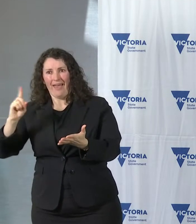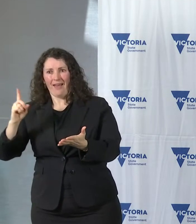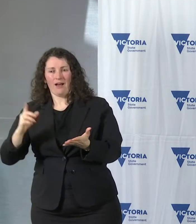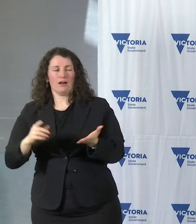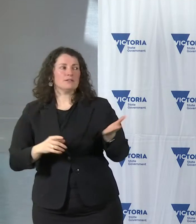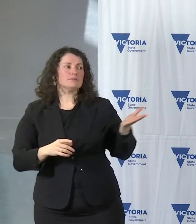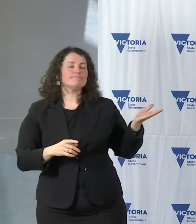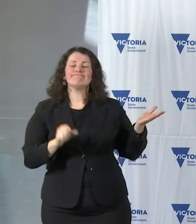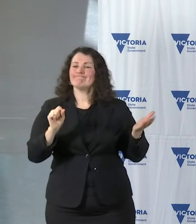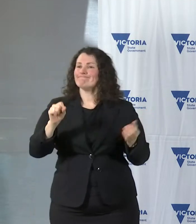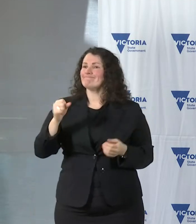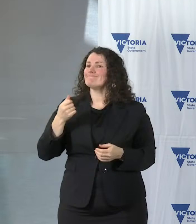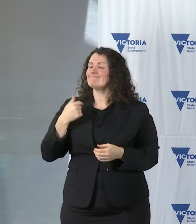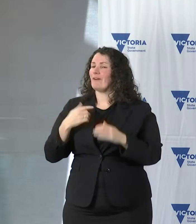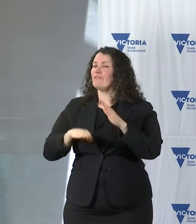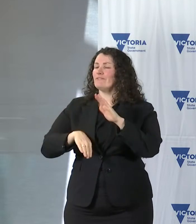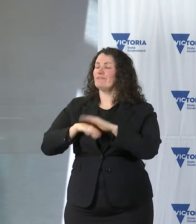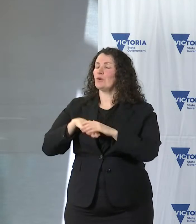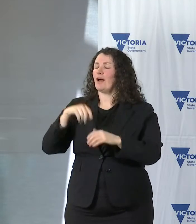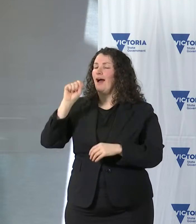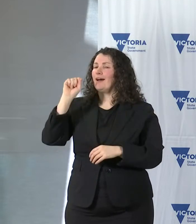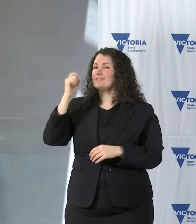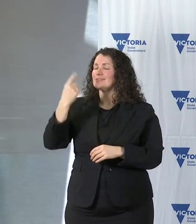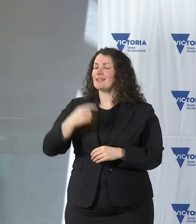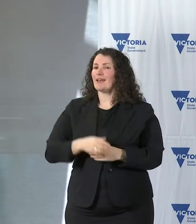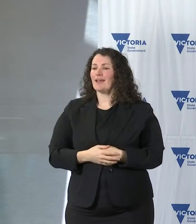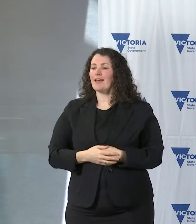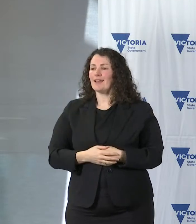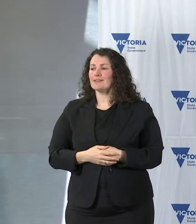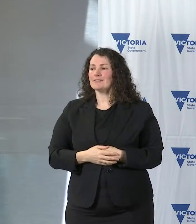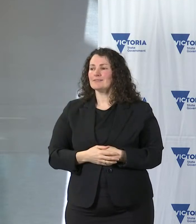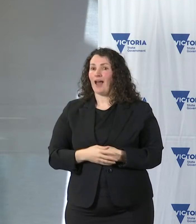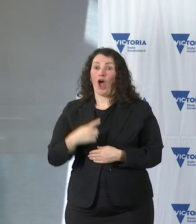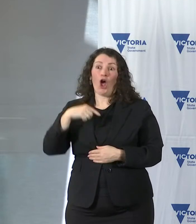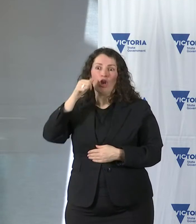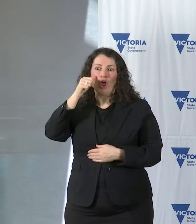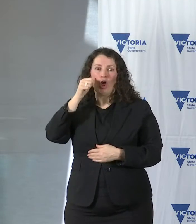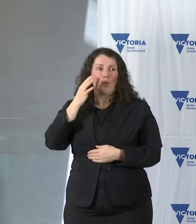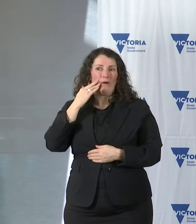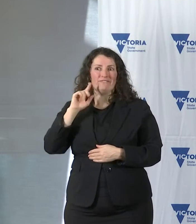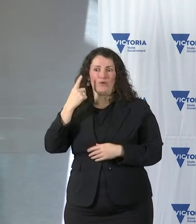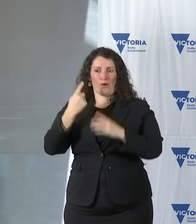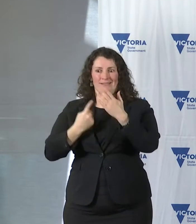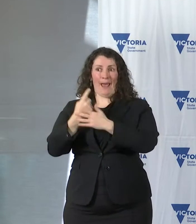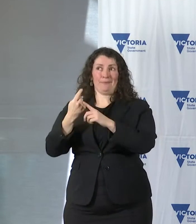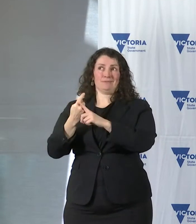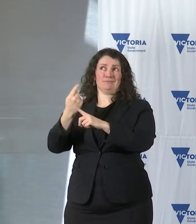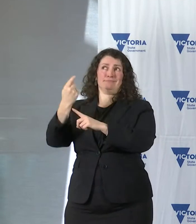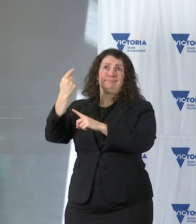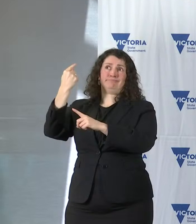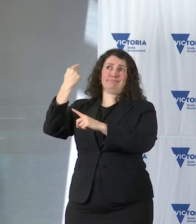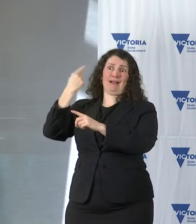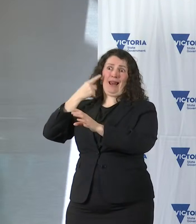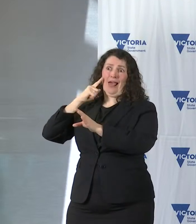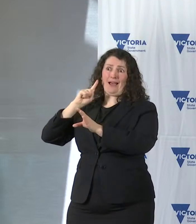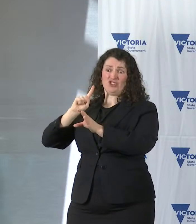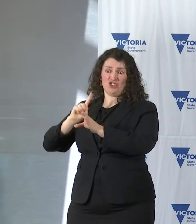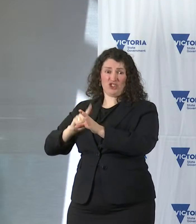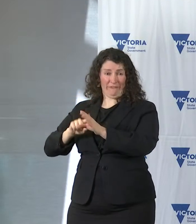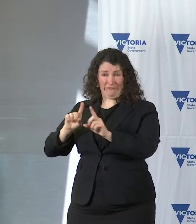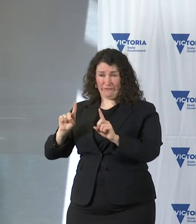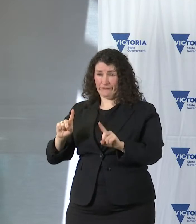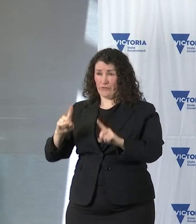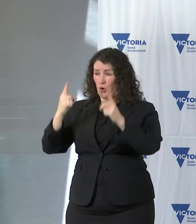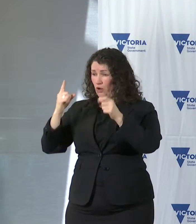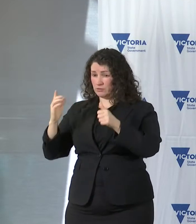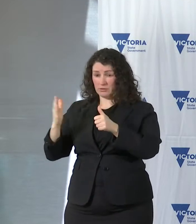having been first into shutdown and last out. That is a